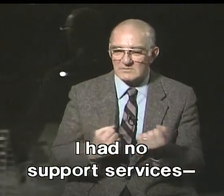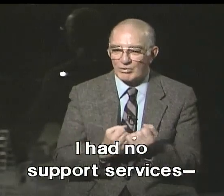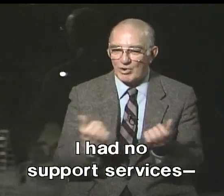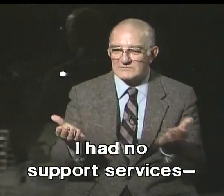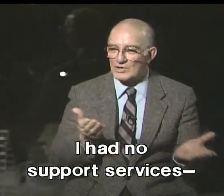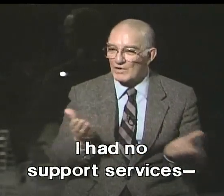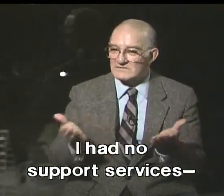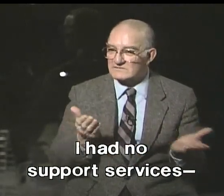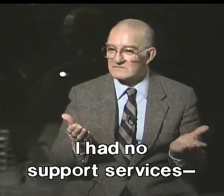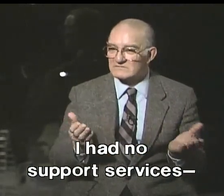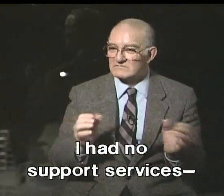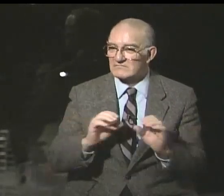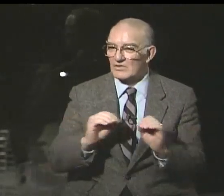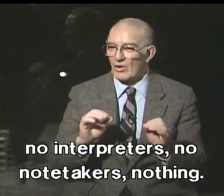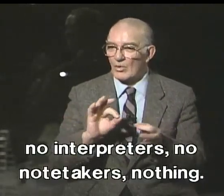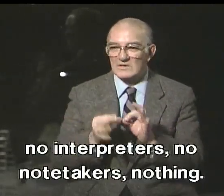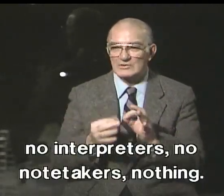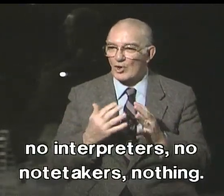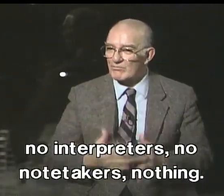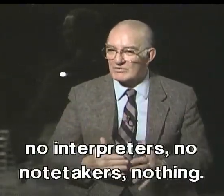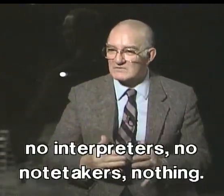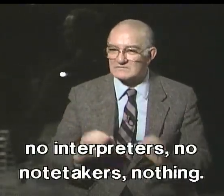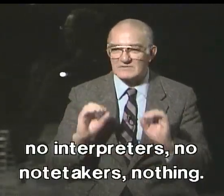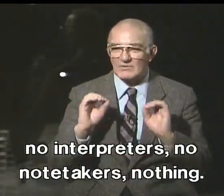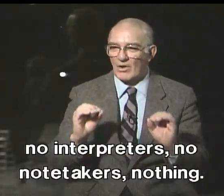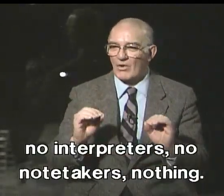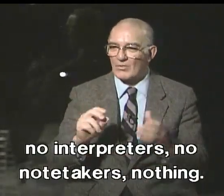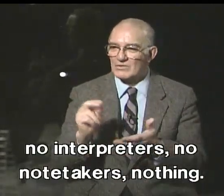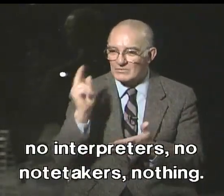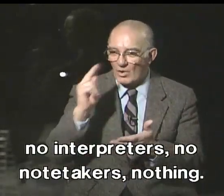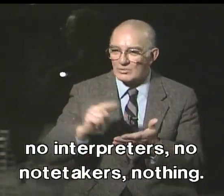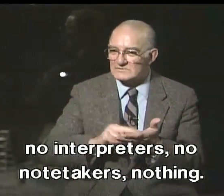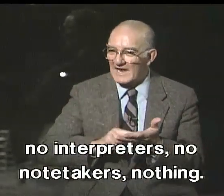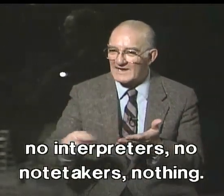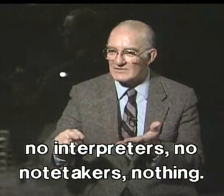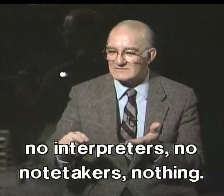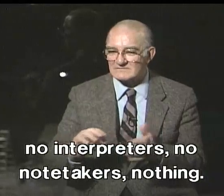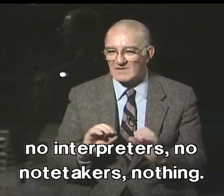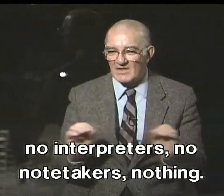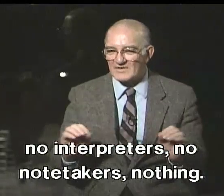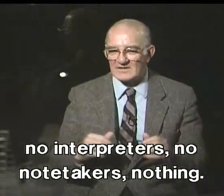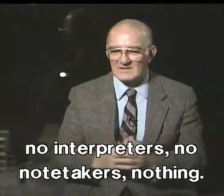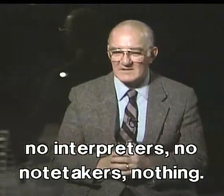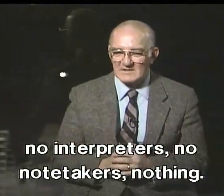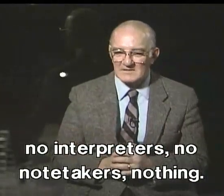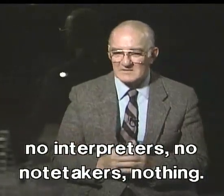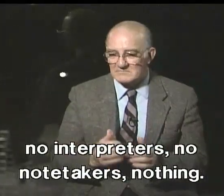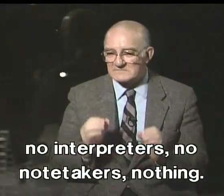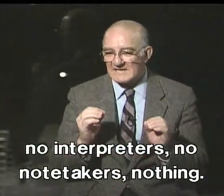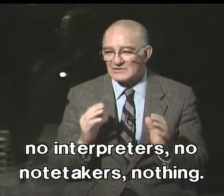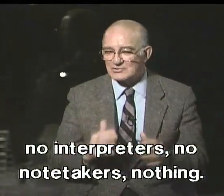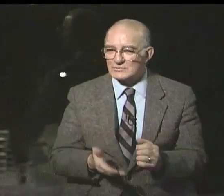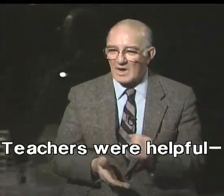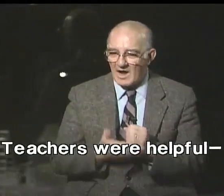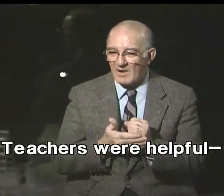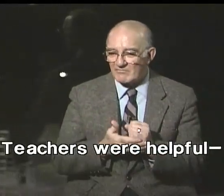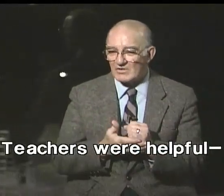support services, no interpreters, no note takers, nothing. Teachers were helpful.